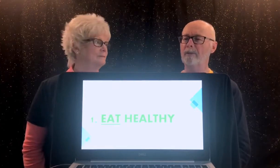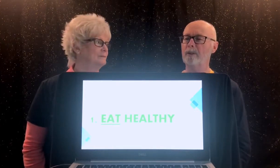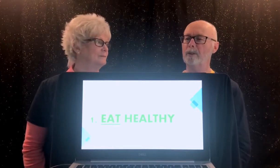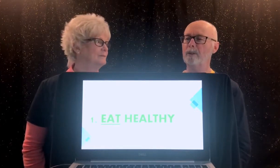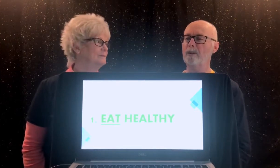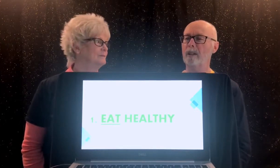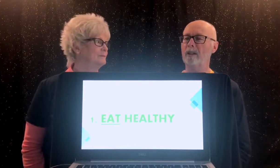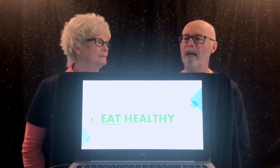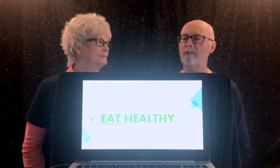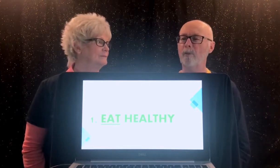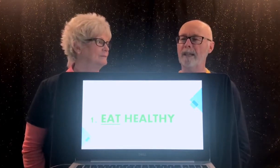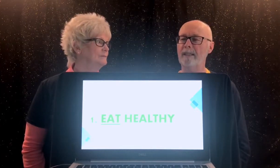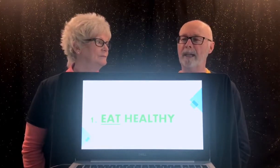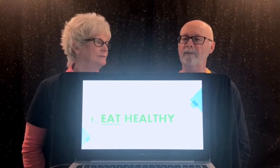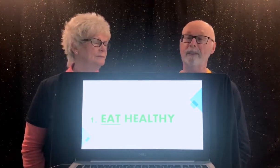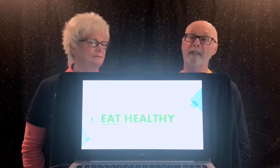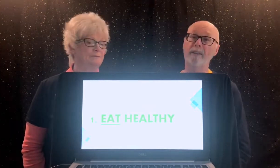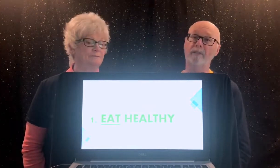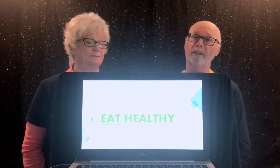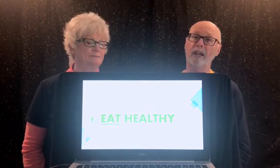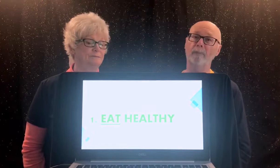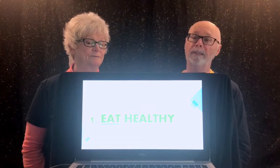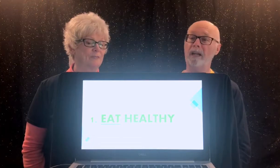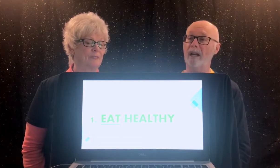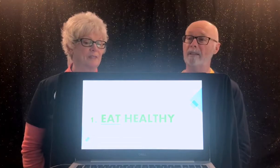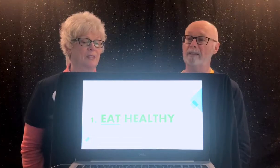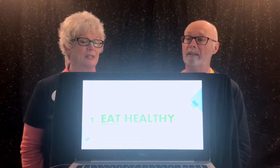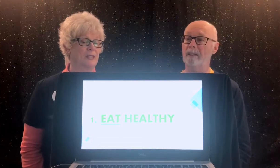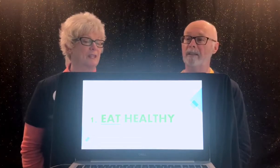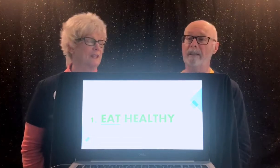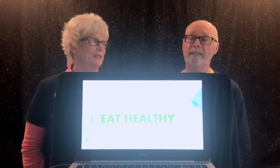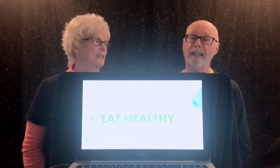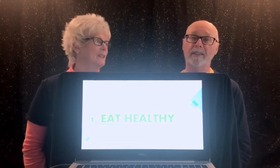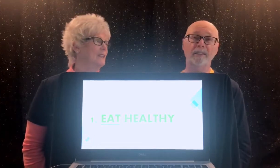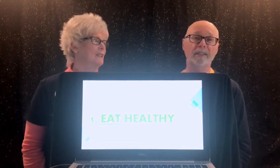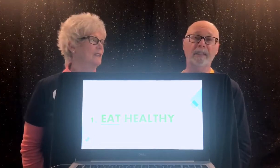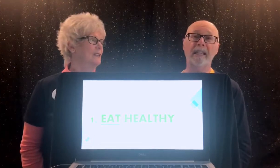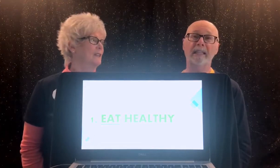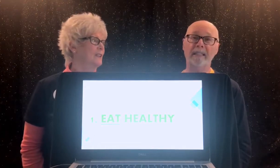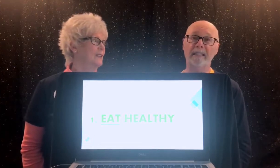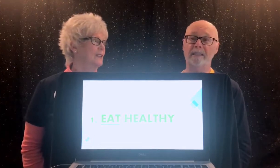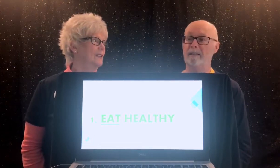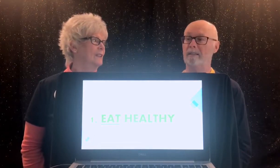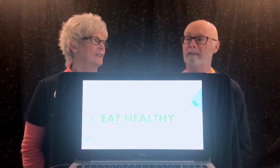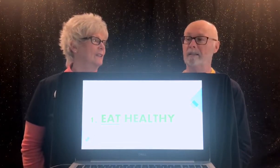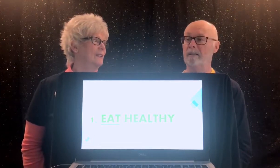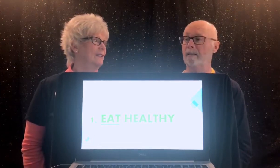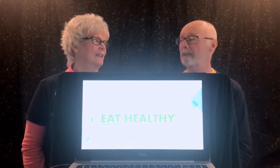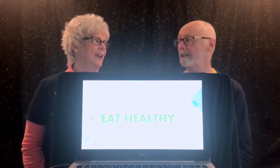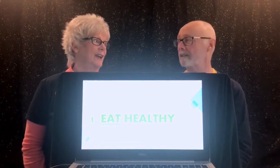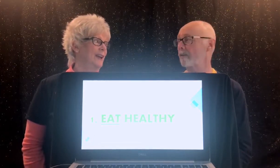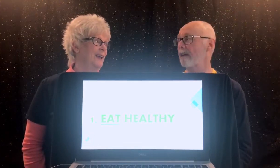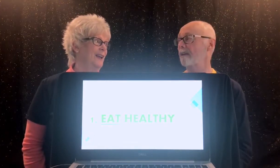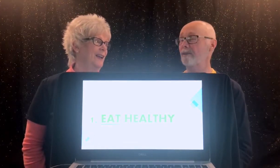grievers lose a lot of weight after the death of a child because they say they just can't eat because of the way they're